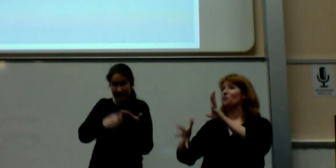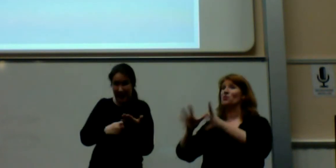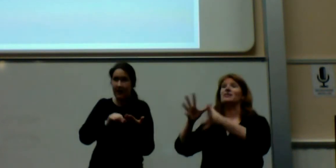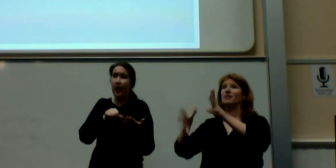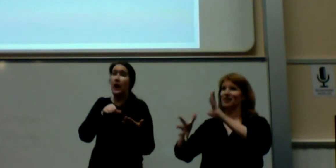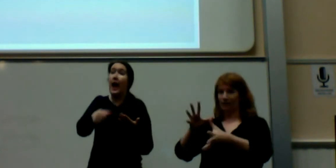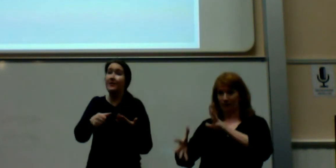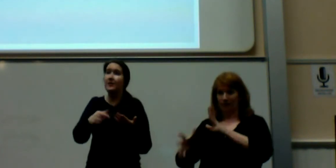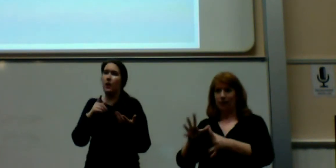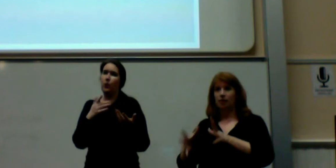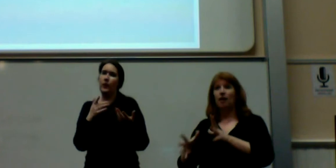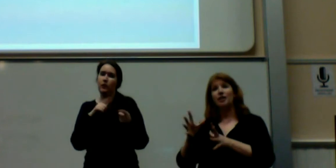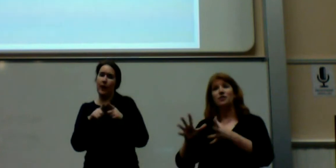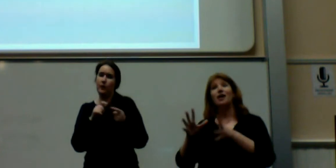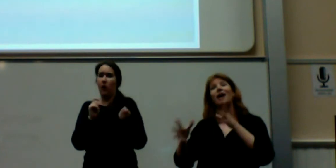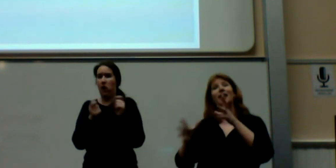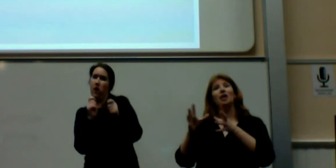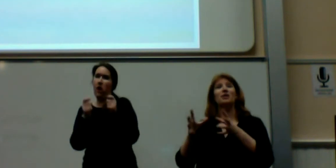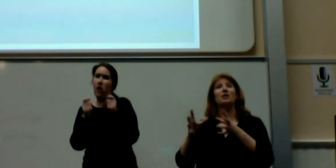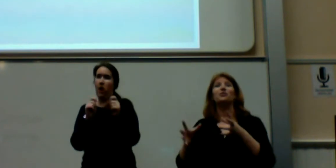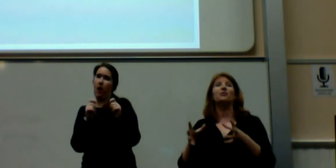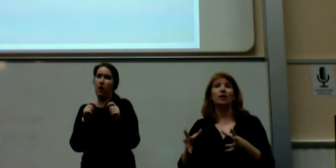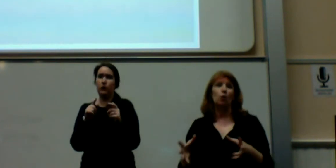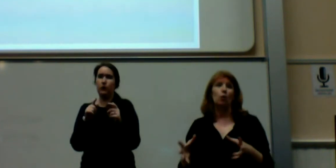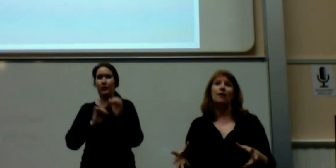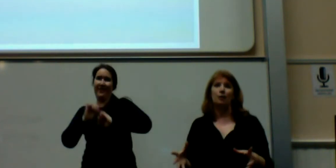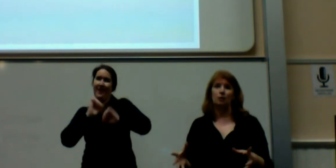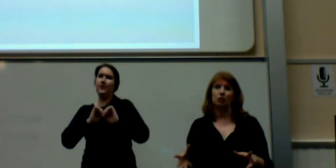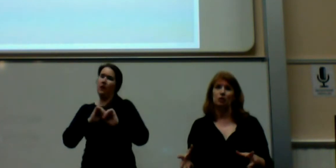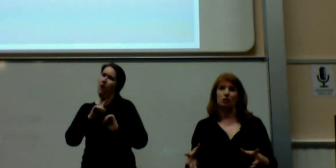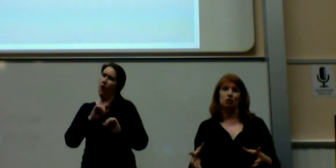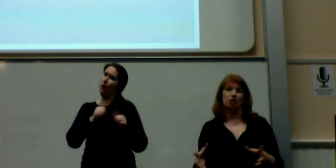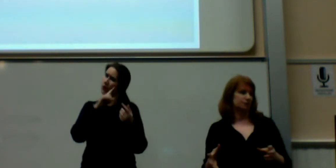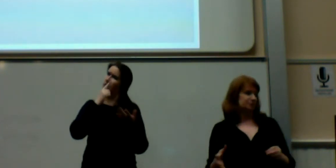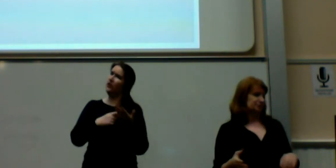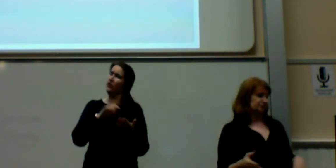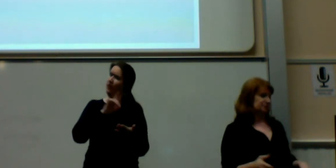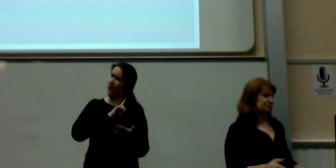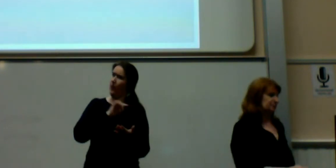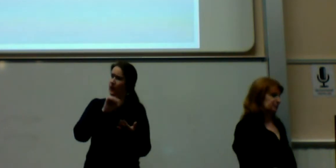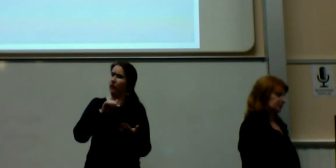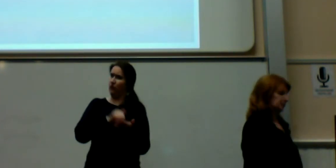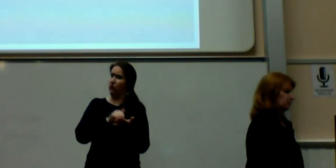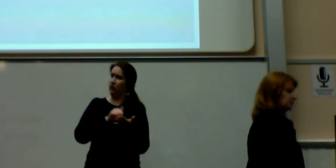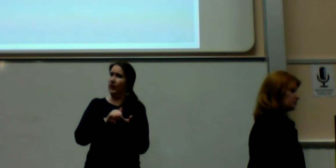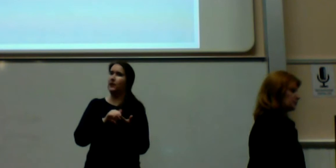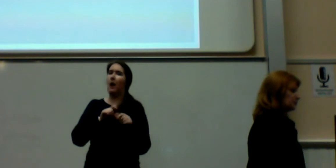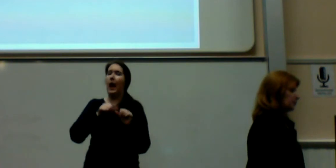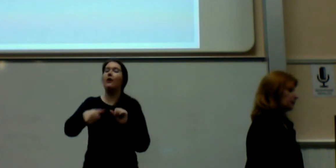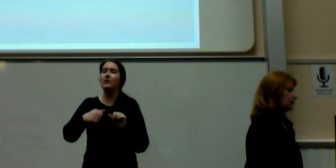all sorts of reasoning to kind of tie it up and defend why that was a good decision.